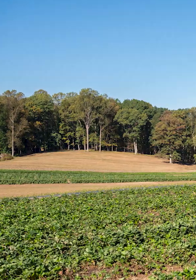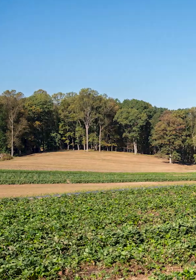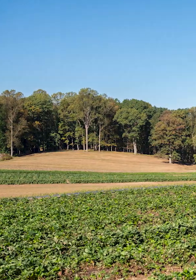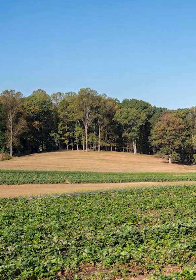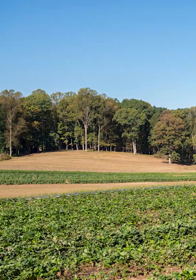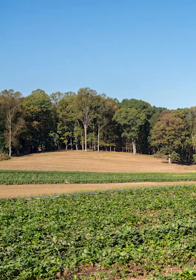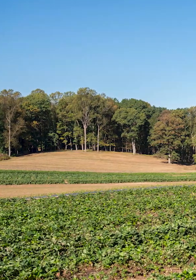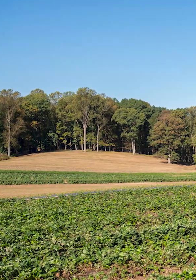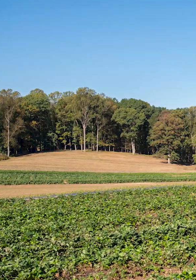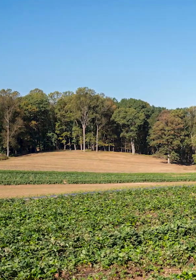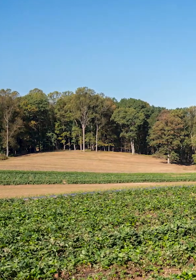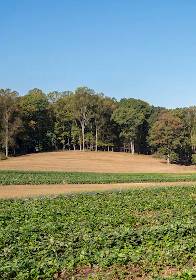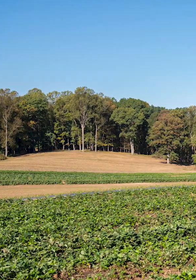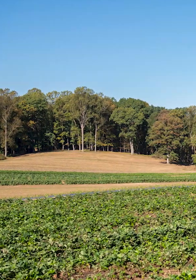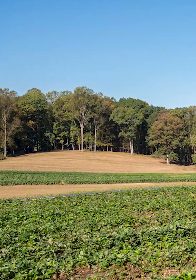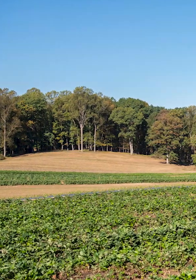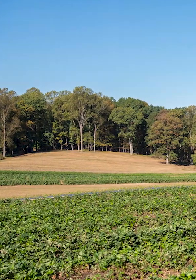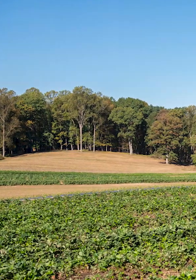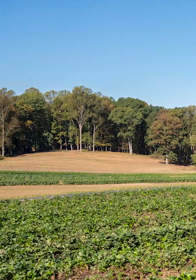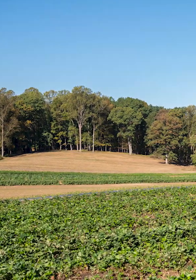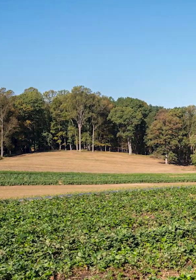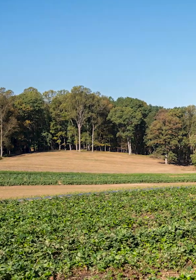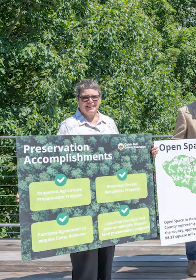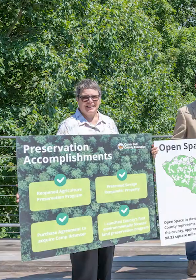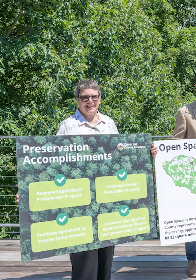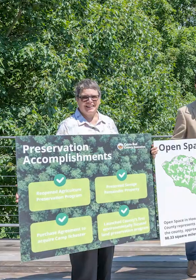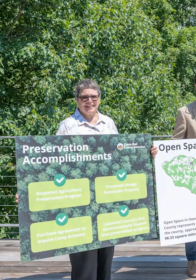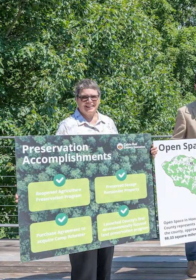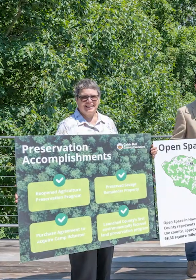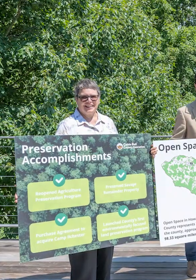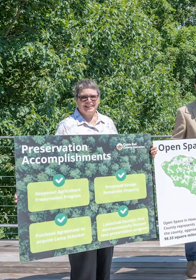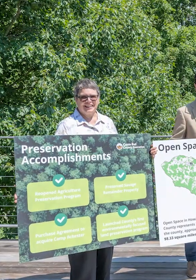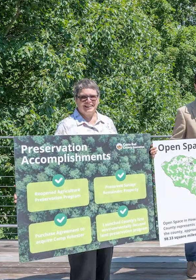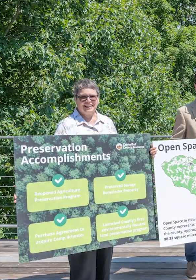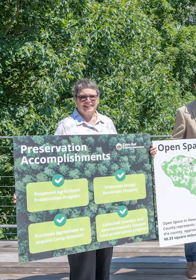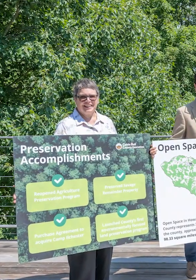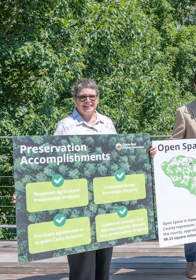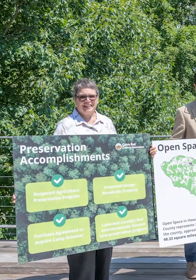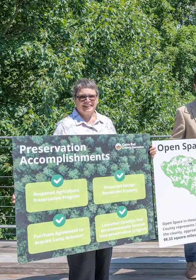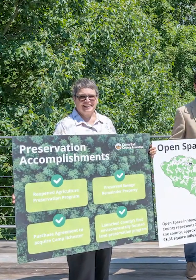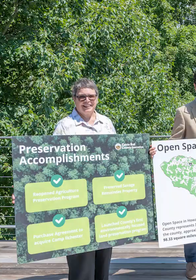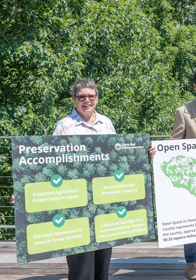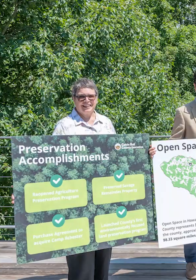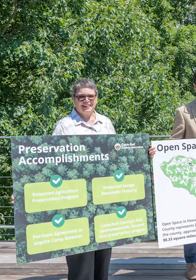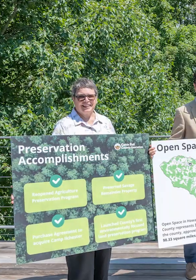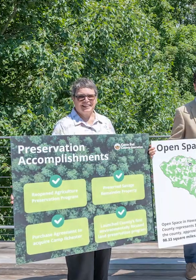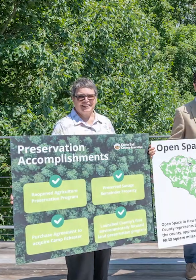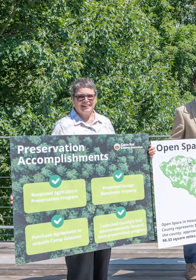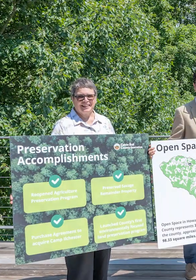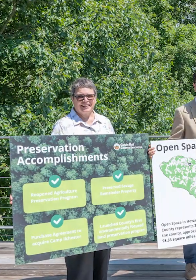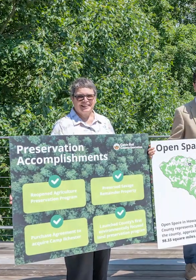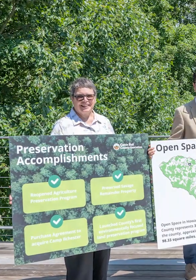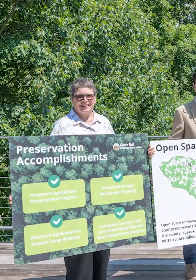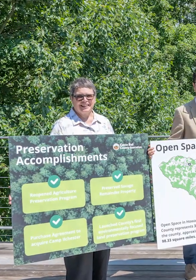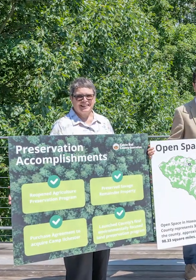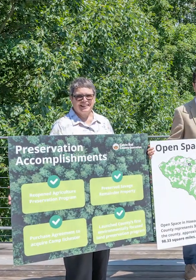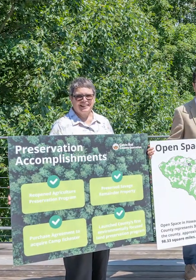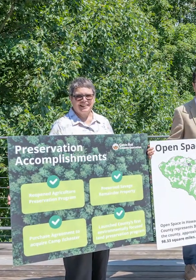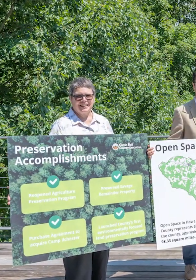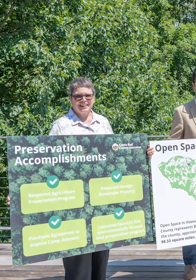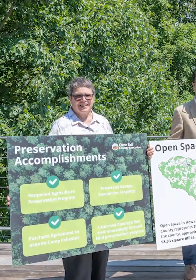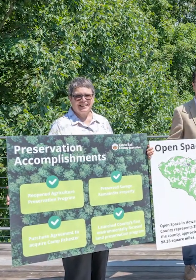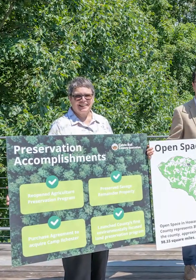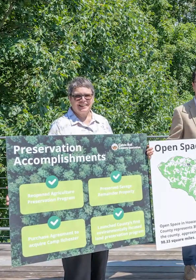Building upon the success of these programs, we launched our innovative Purchased Conservation Easement Pilot Program in